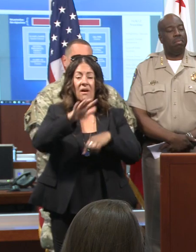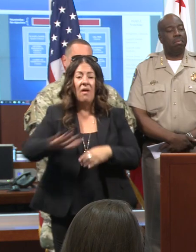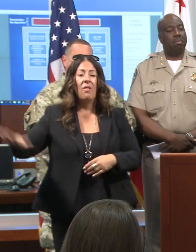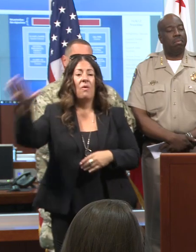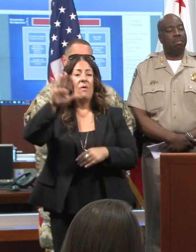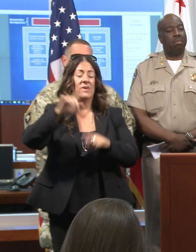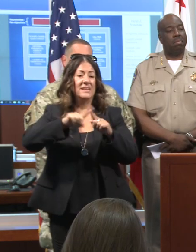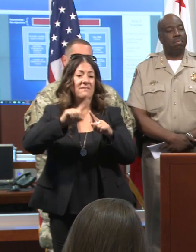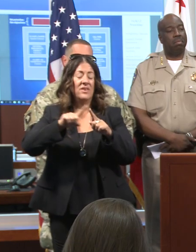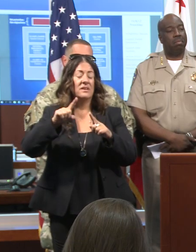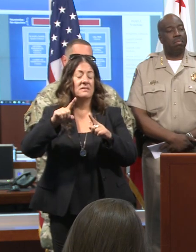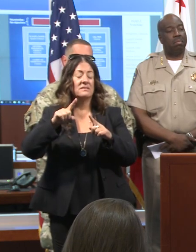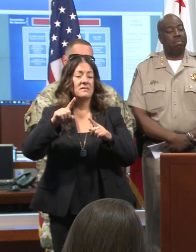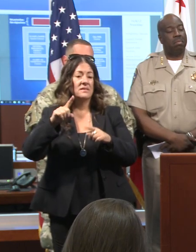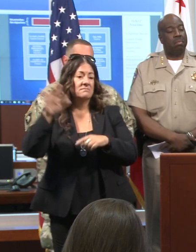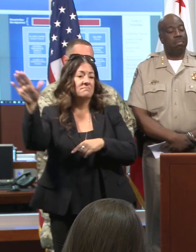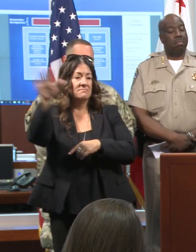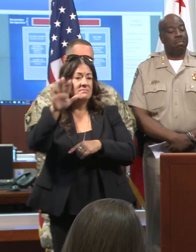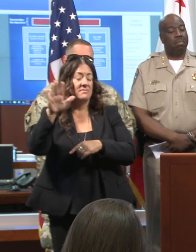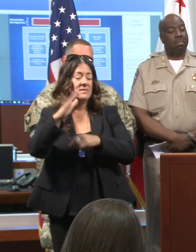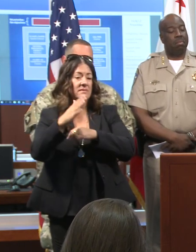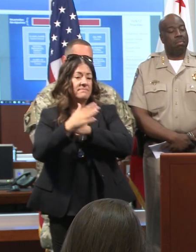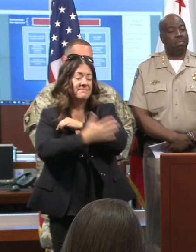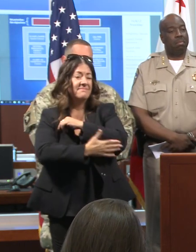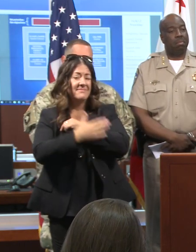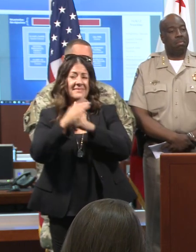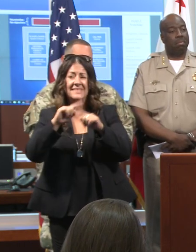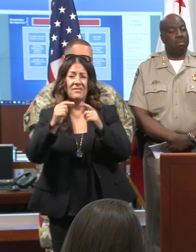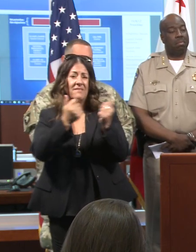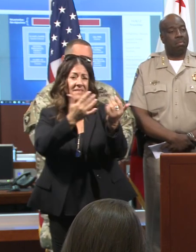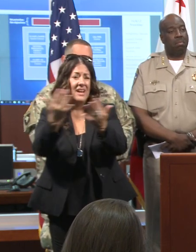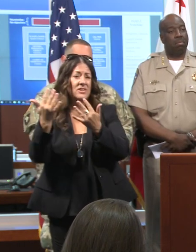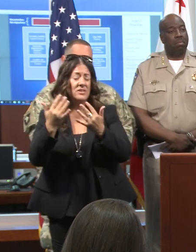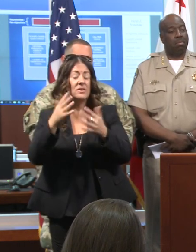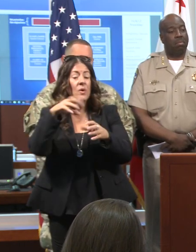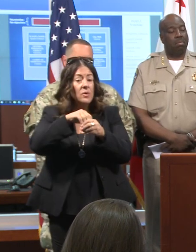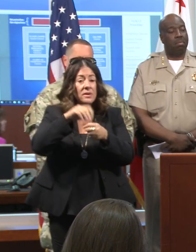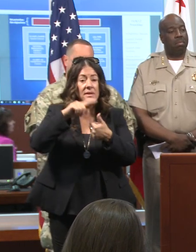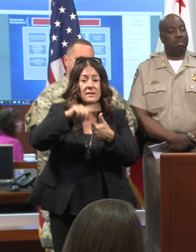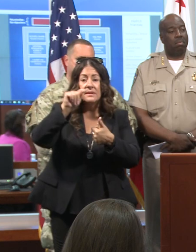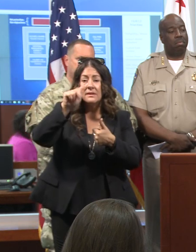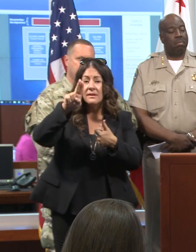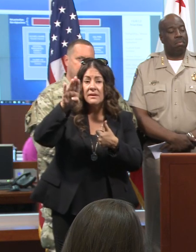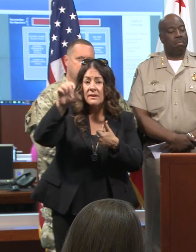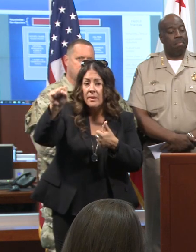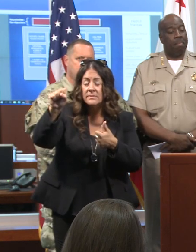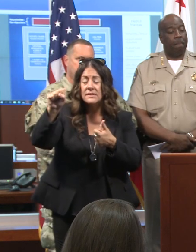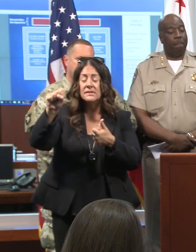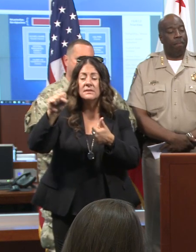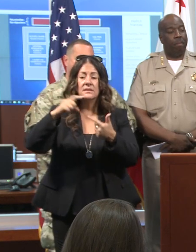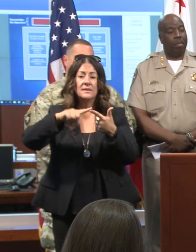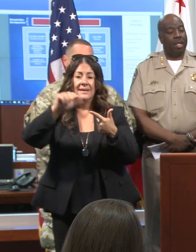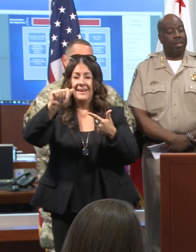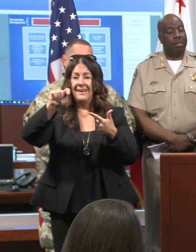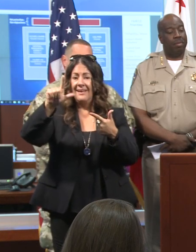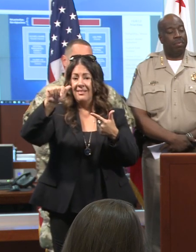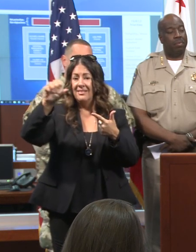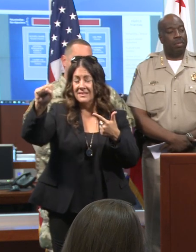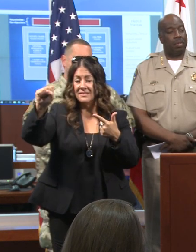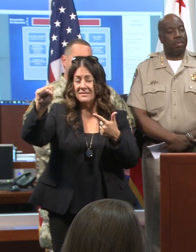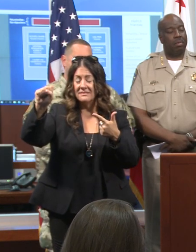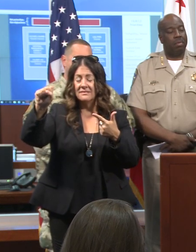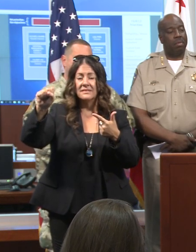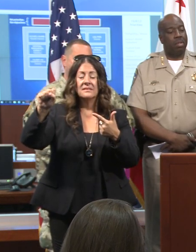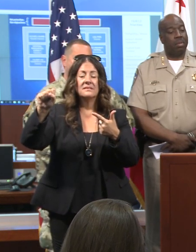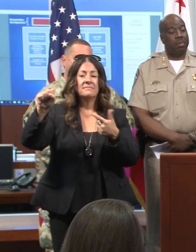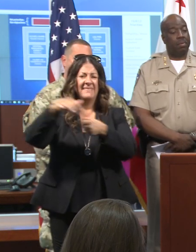facility alone on several fires here in the region, including the Tubbs and the Atlas. And that included